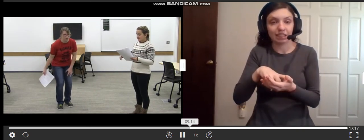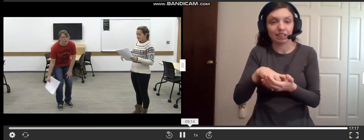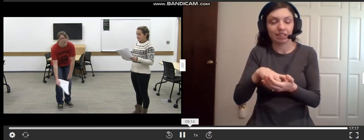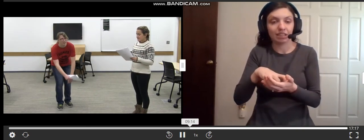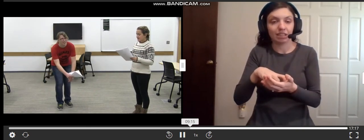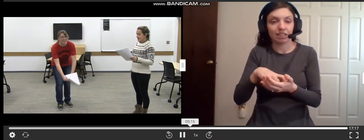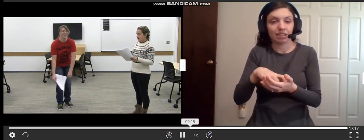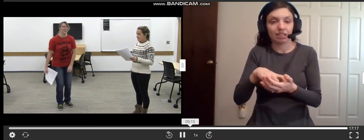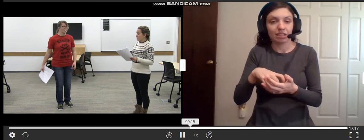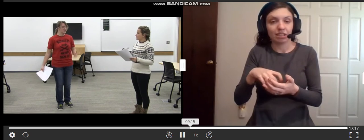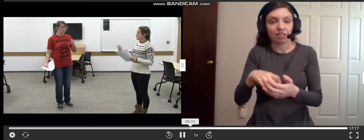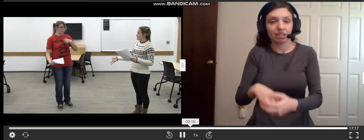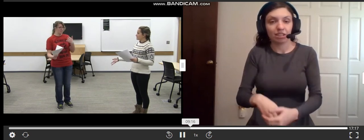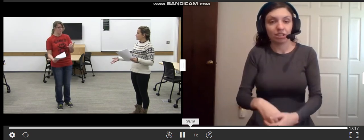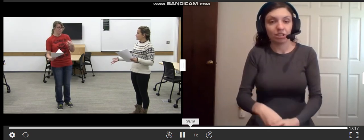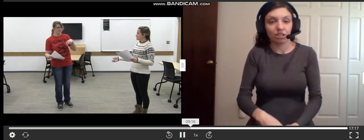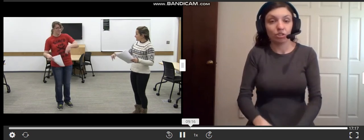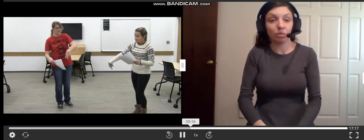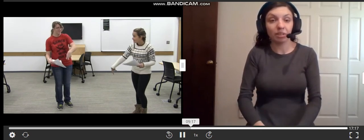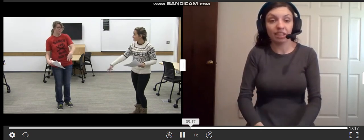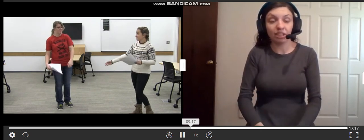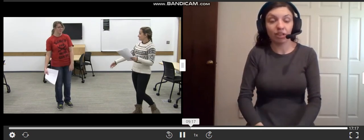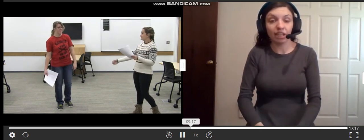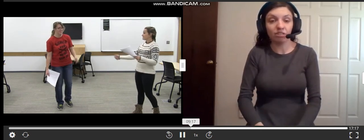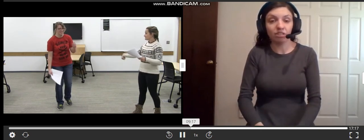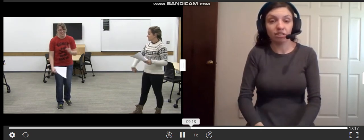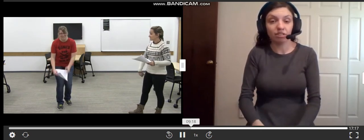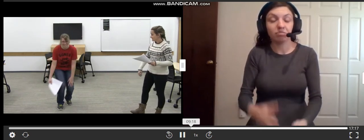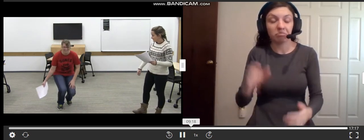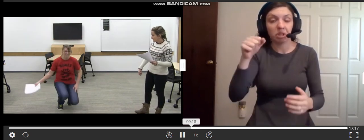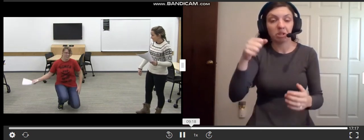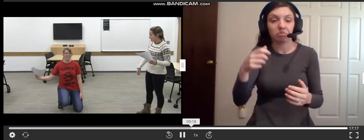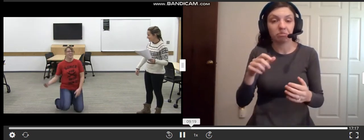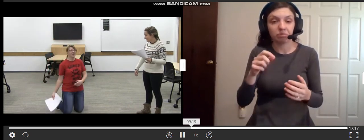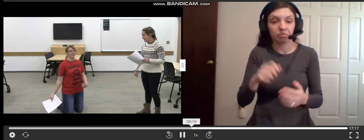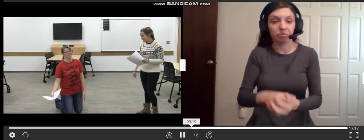And let's see how. Yeah. Do you want me to kneel right now?